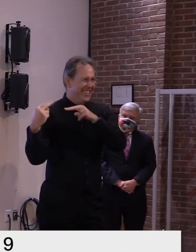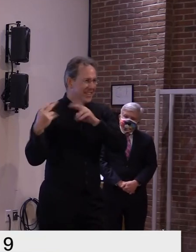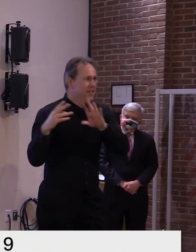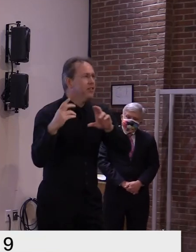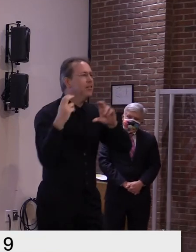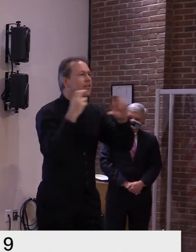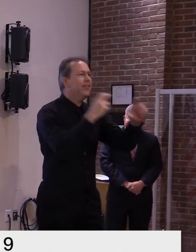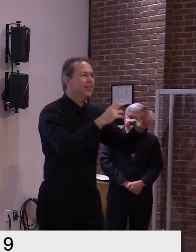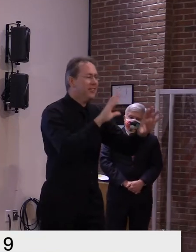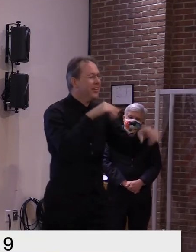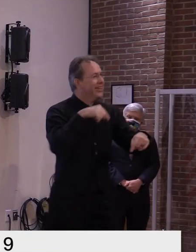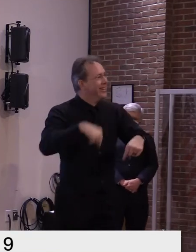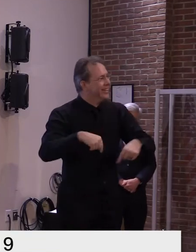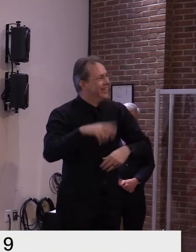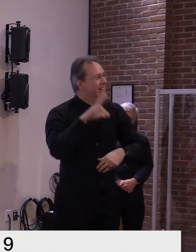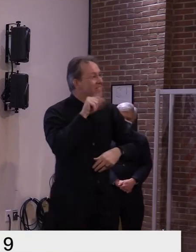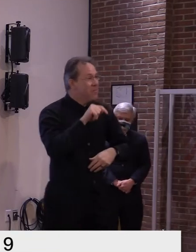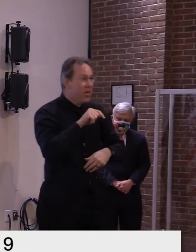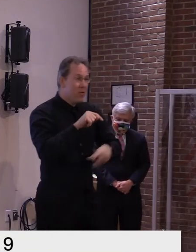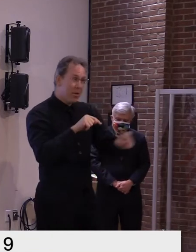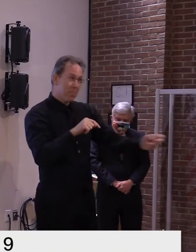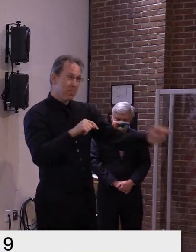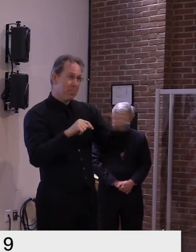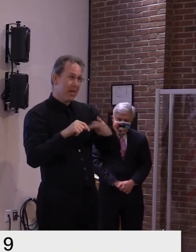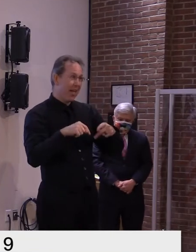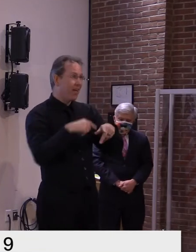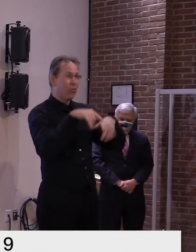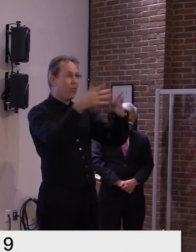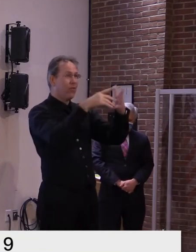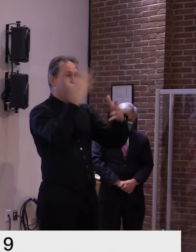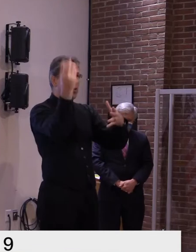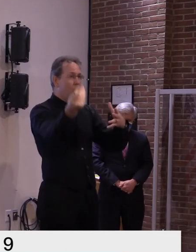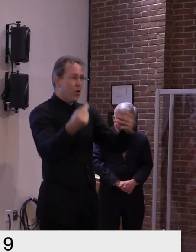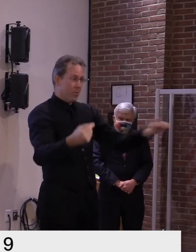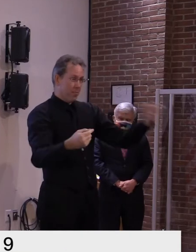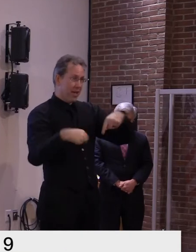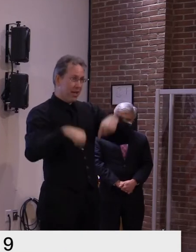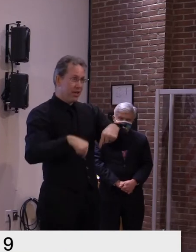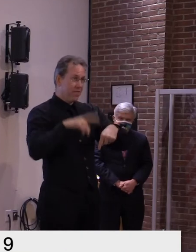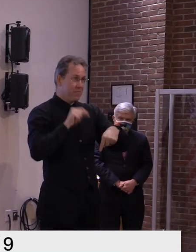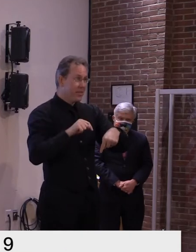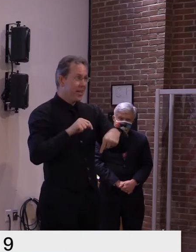when you return. And so that message was made very clear.